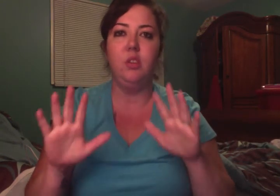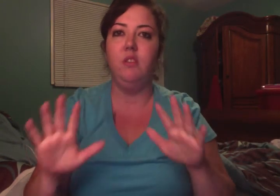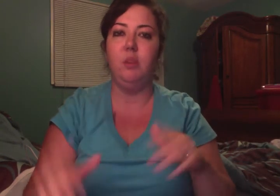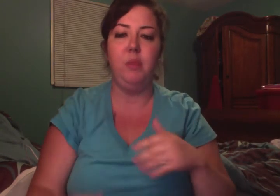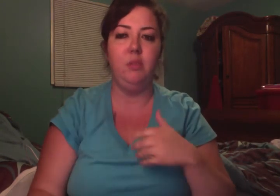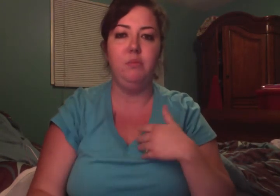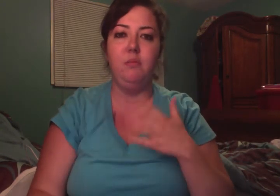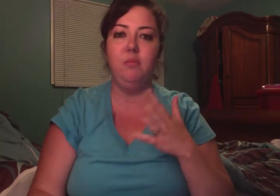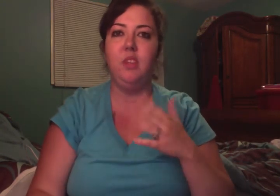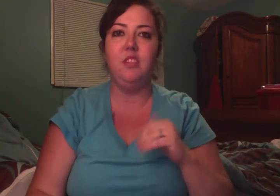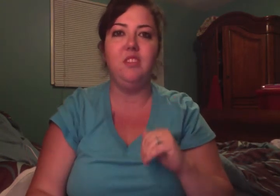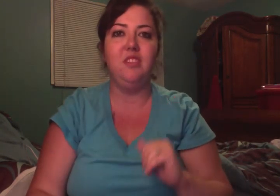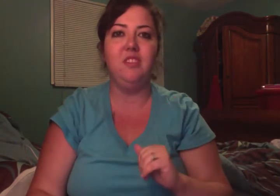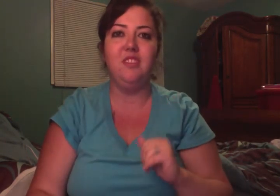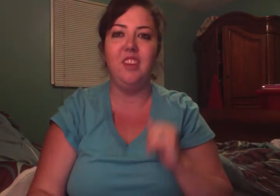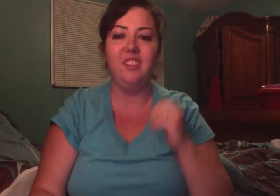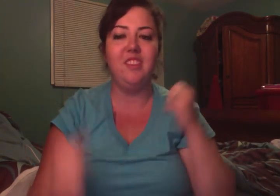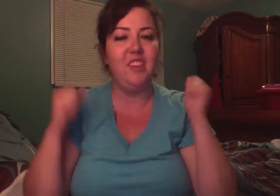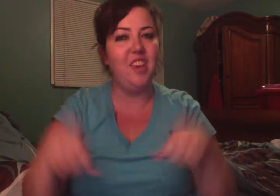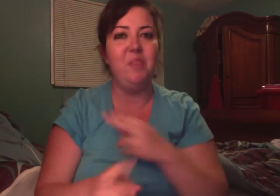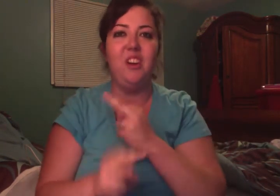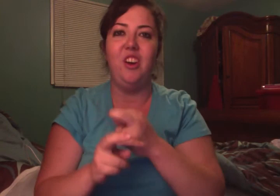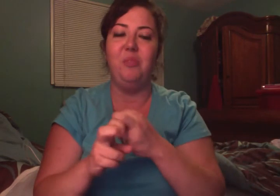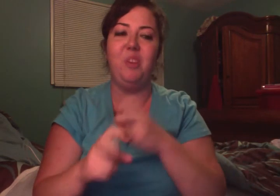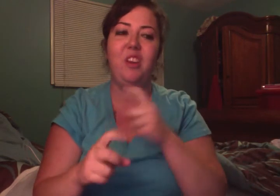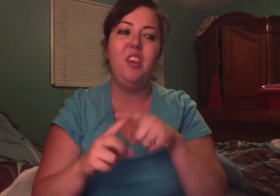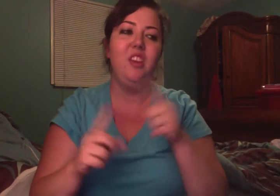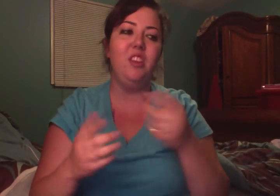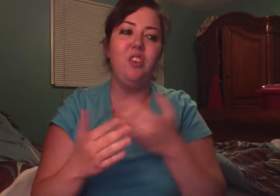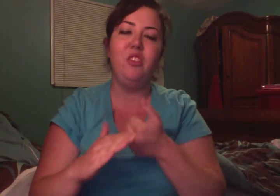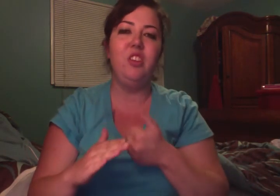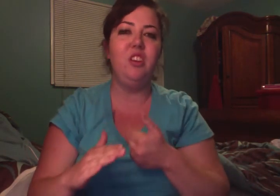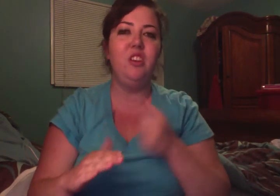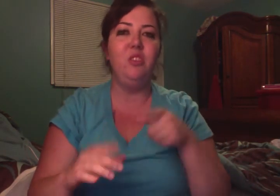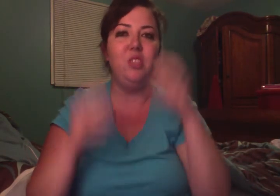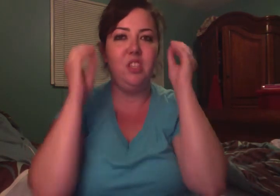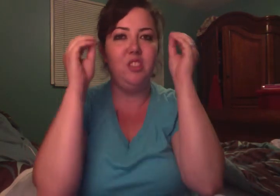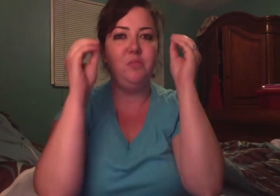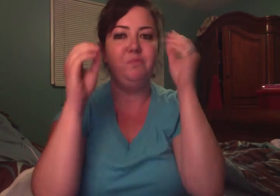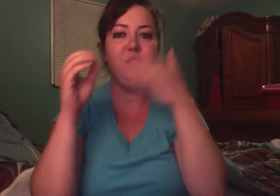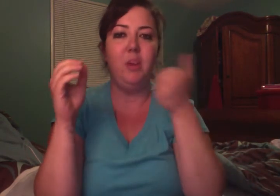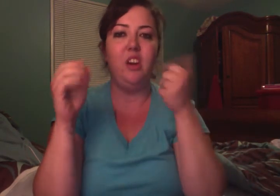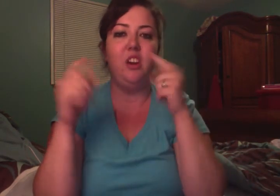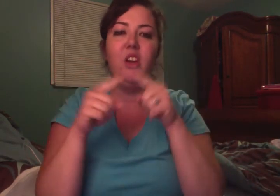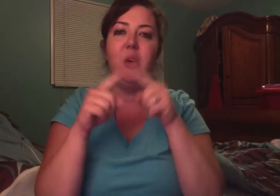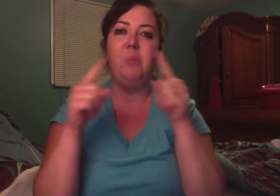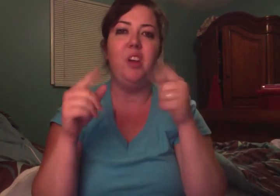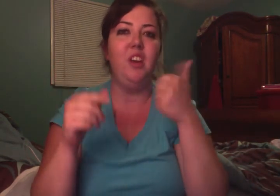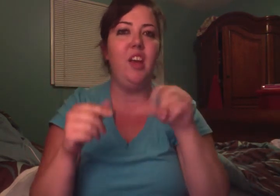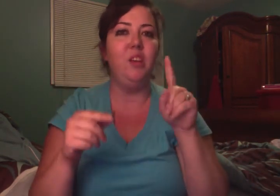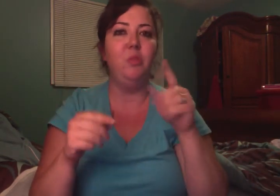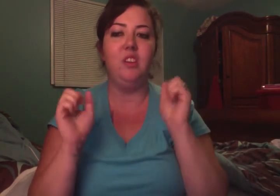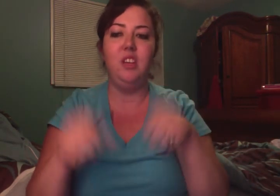up. It's it can be hard, but the earlier you teach, the better. But anyone can